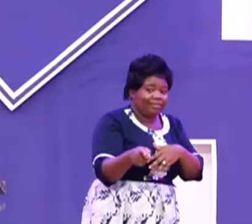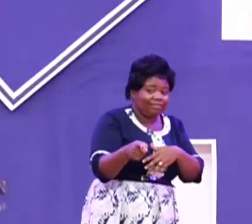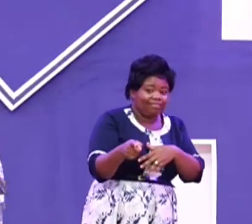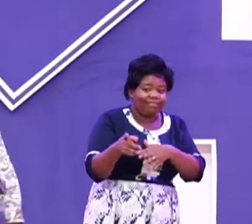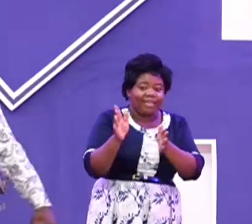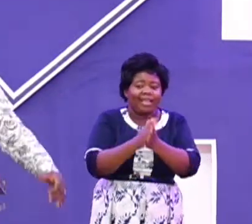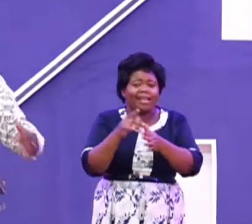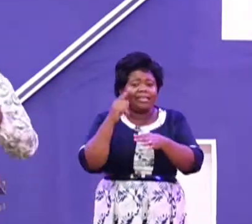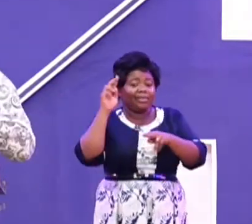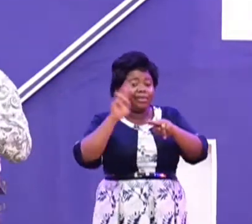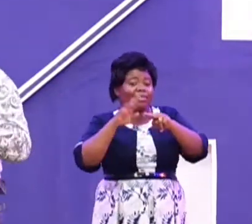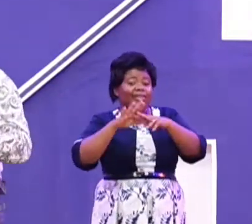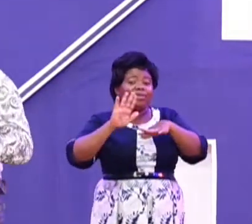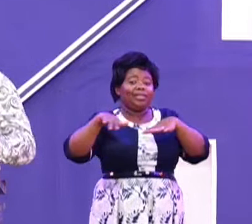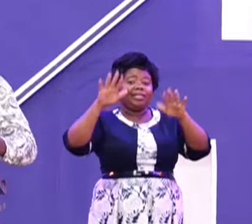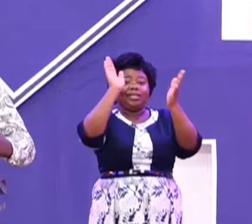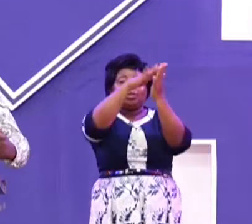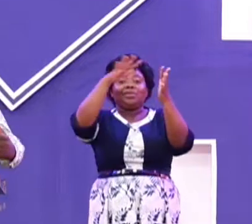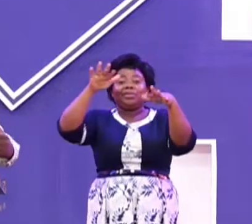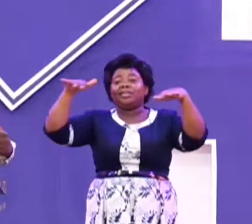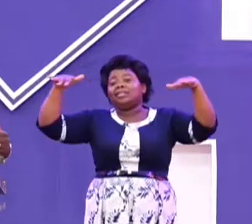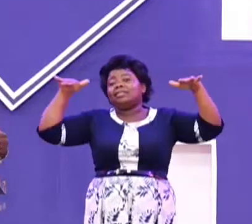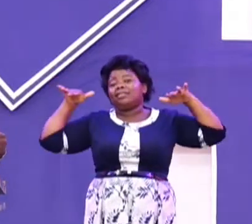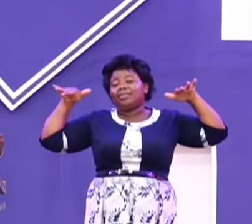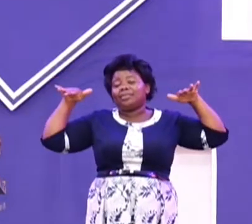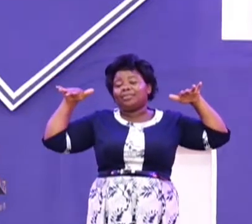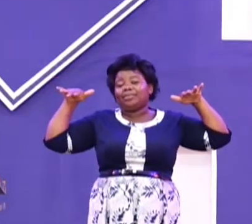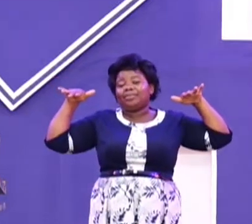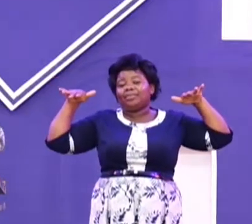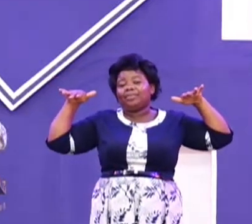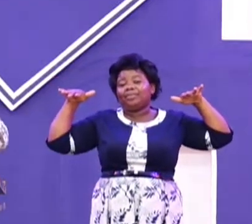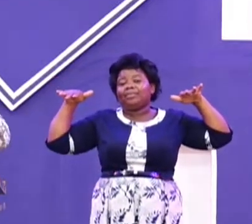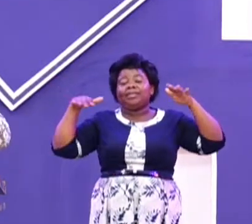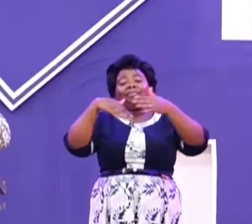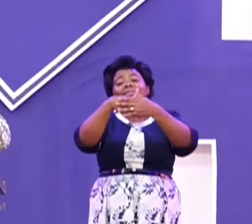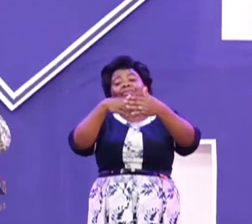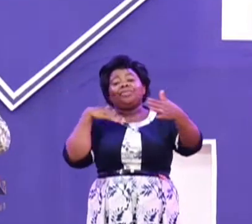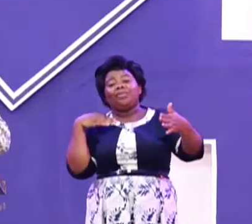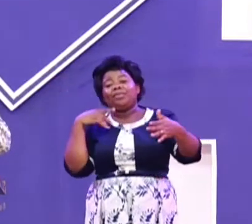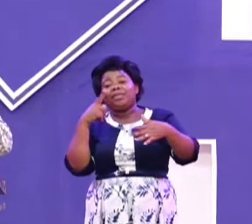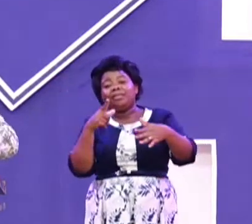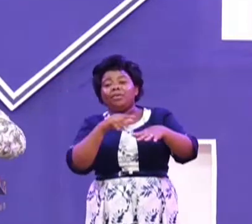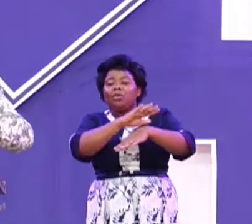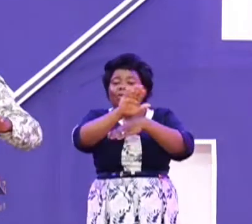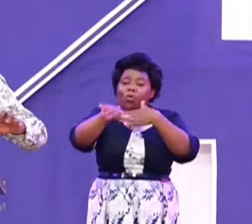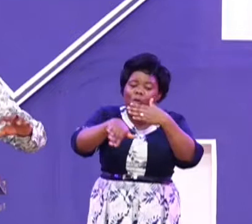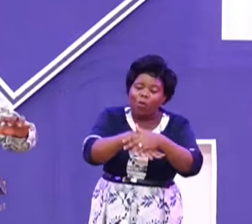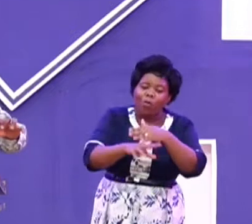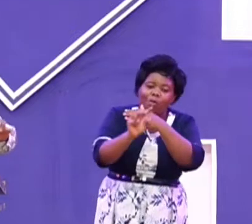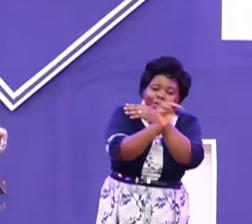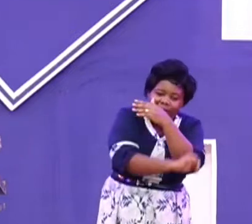then he will sit on his glorious throne. Before him will be gathered all the